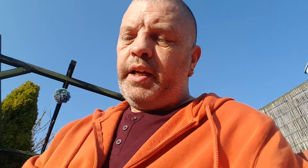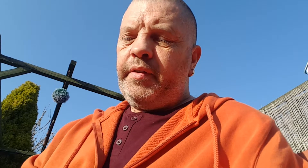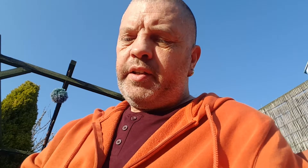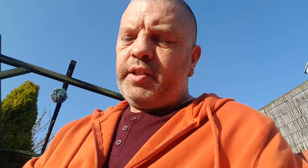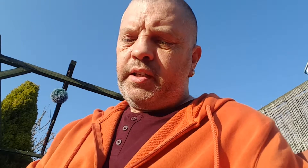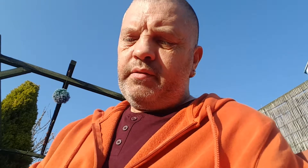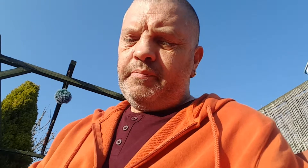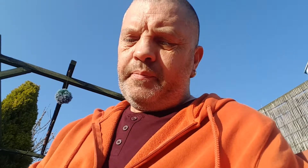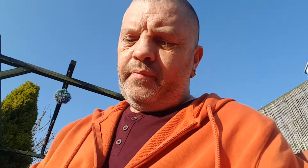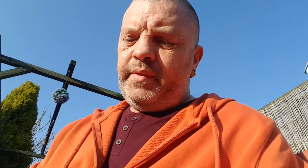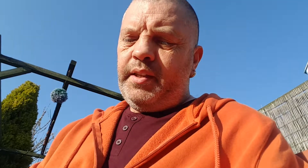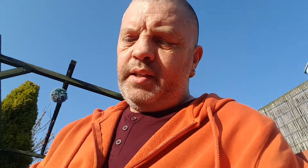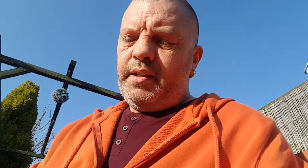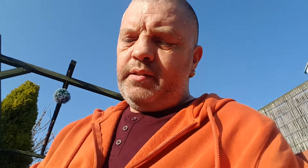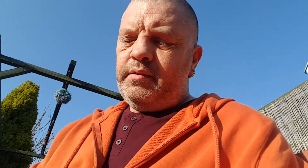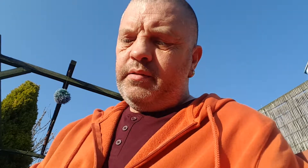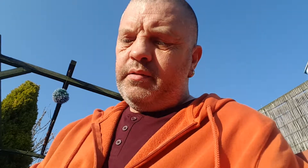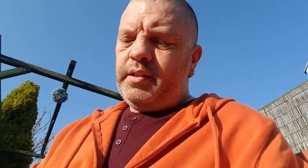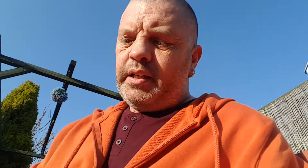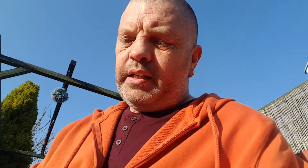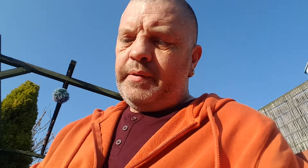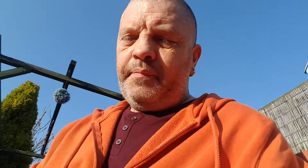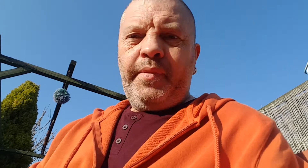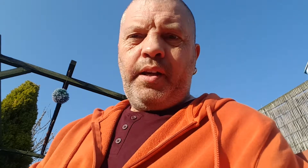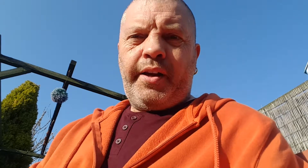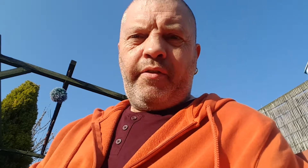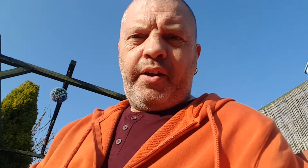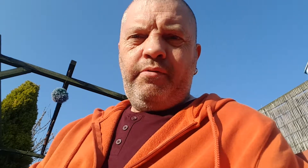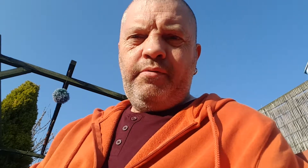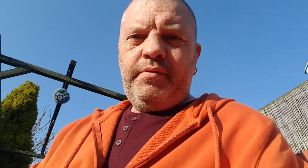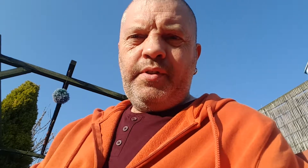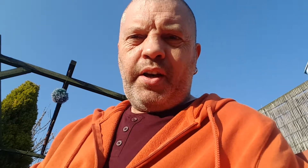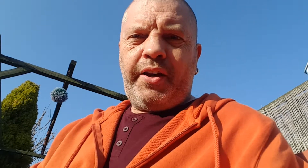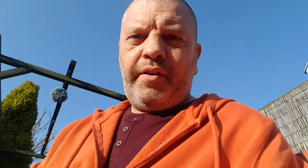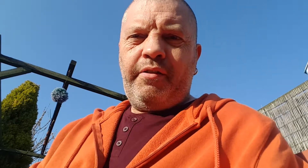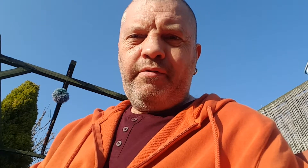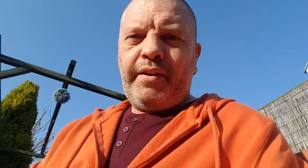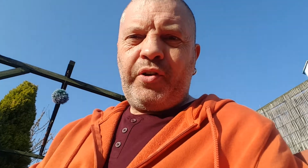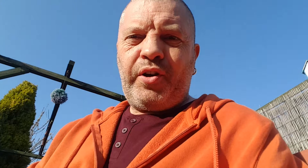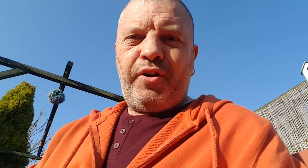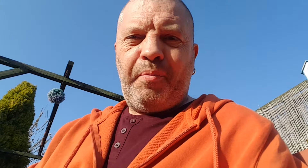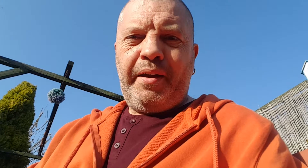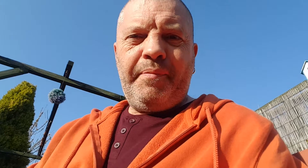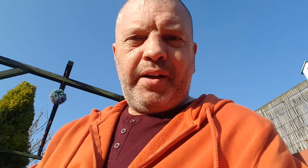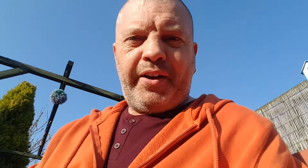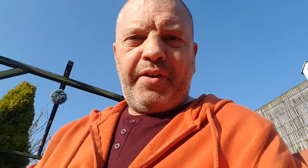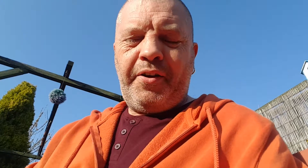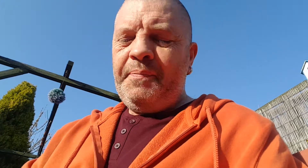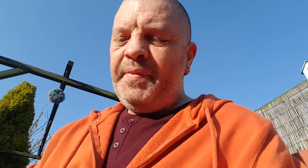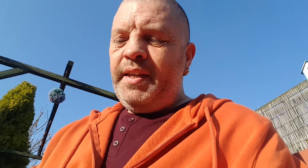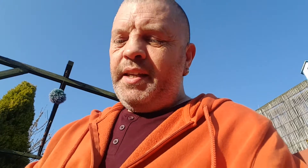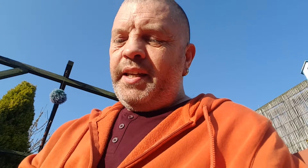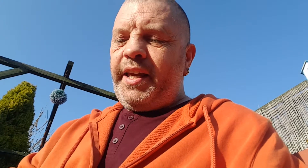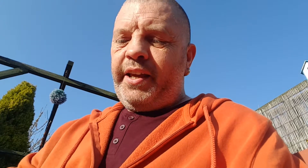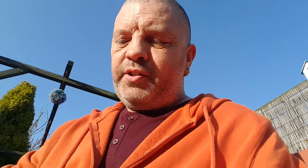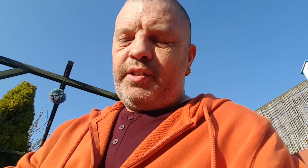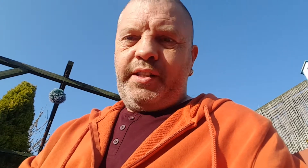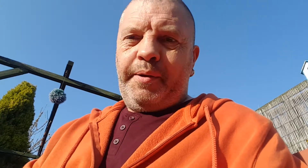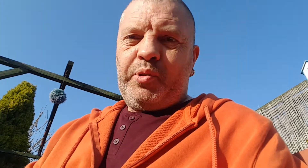They said, I don't know. I haven't got a clue, mate. I don't know. here's